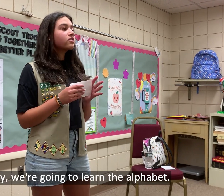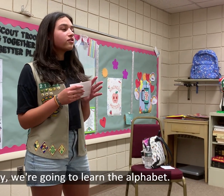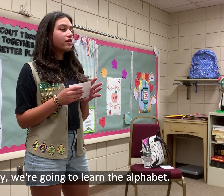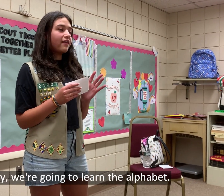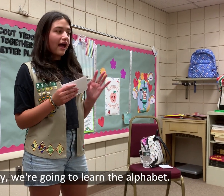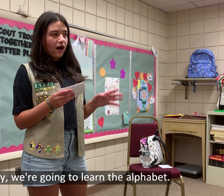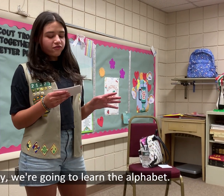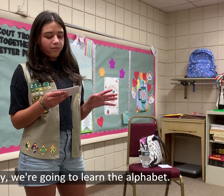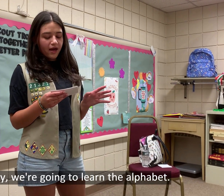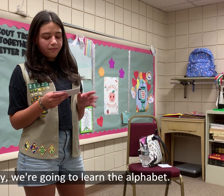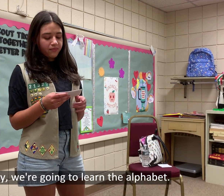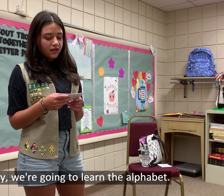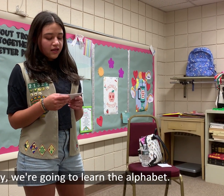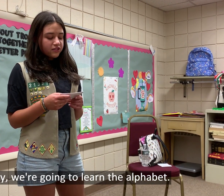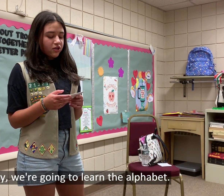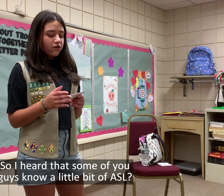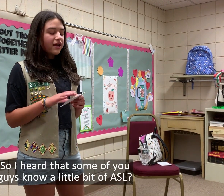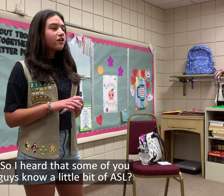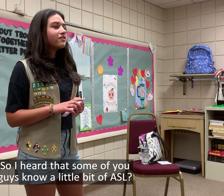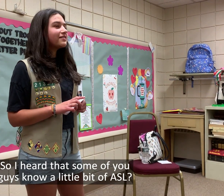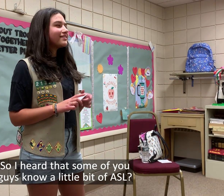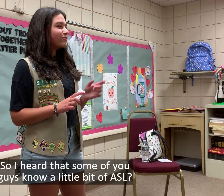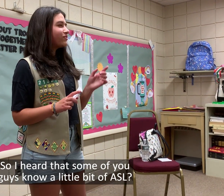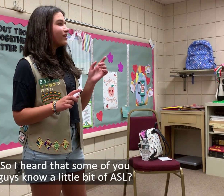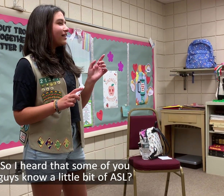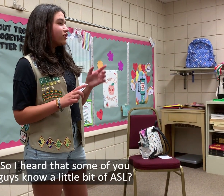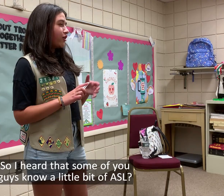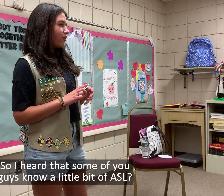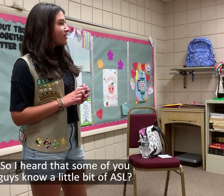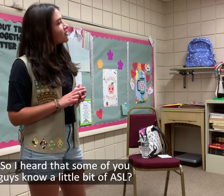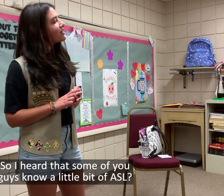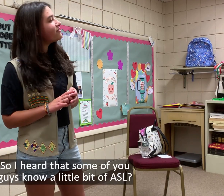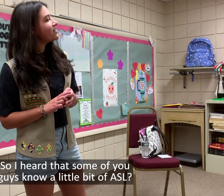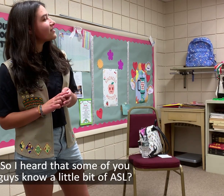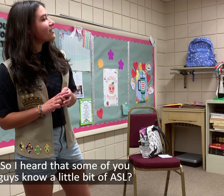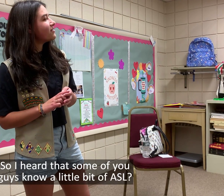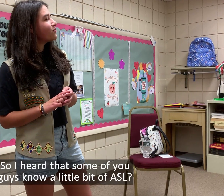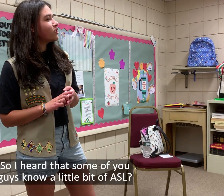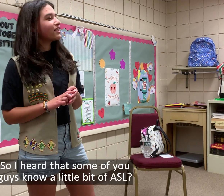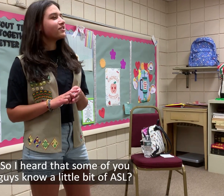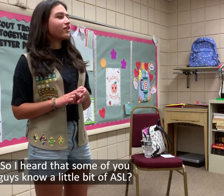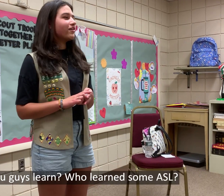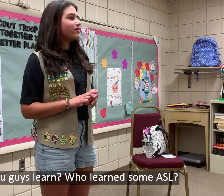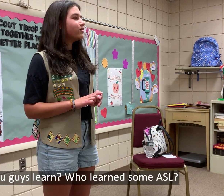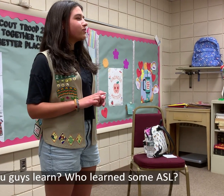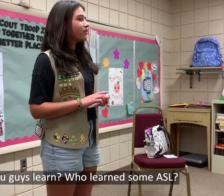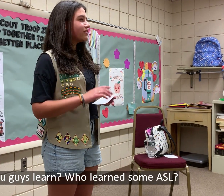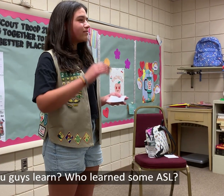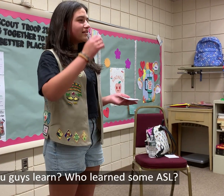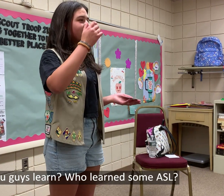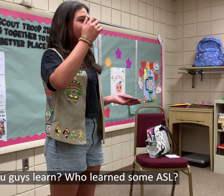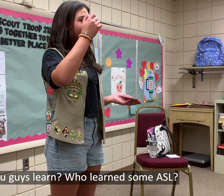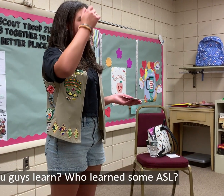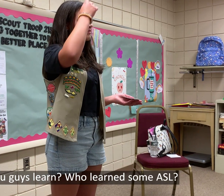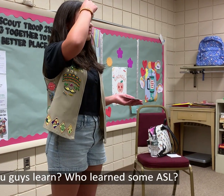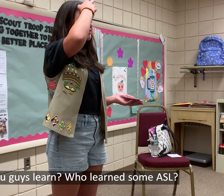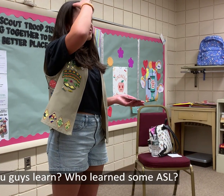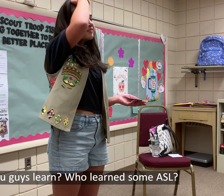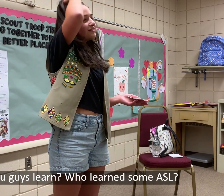learn the alphabet. So I heard that some of you guys know a little bit of ASL. What did you guys learn? Who learned some ASL?